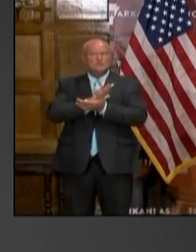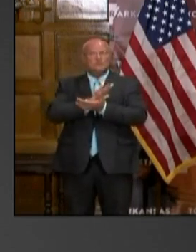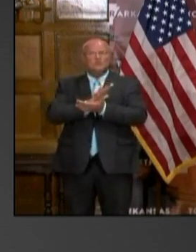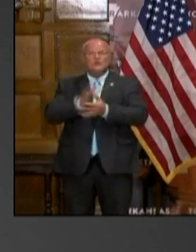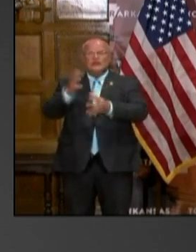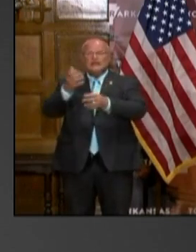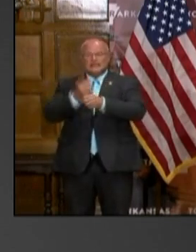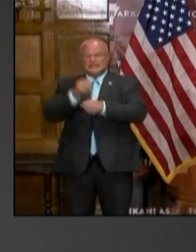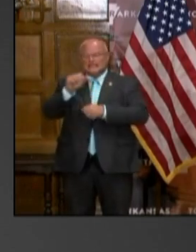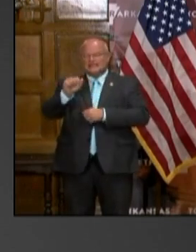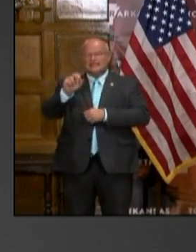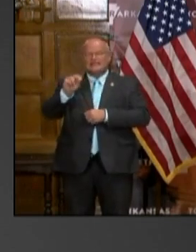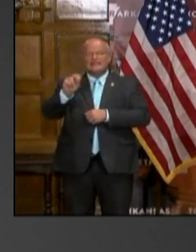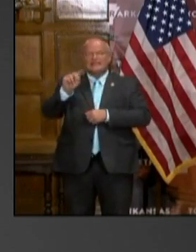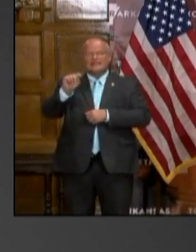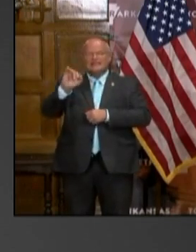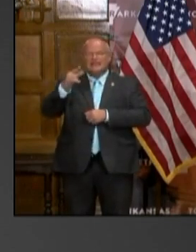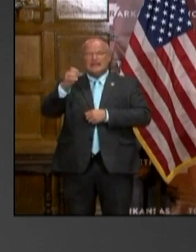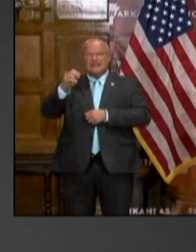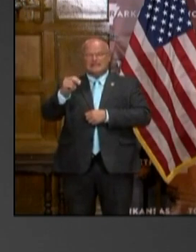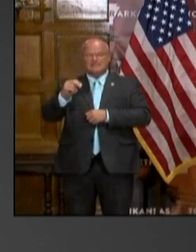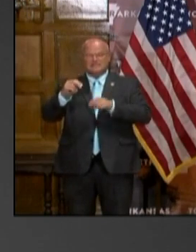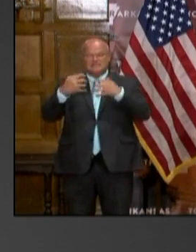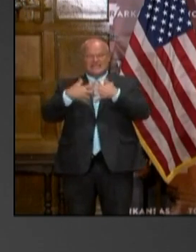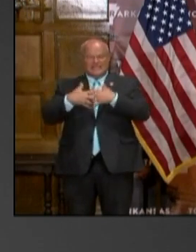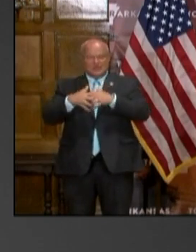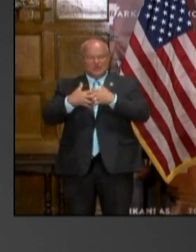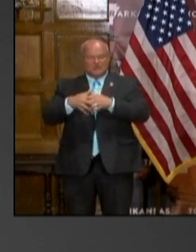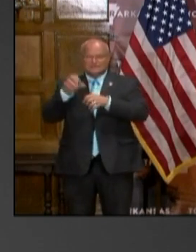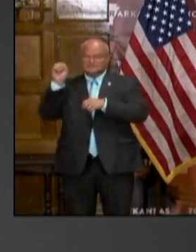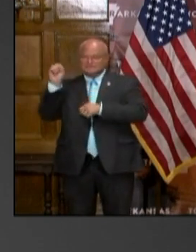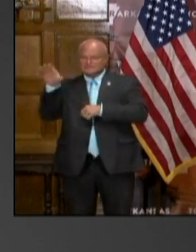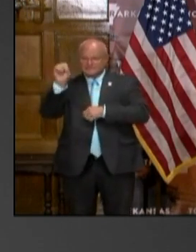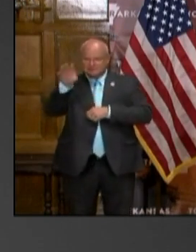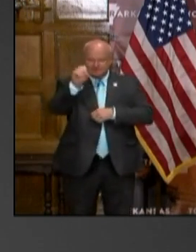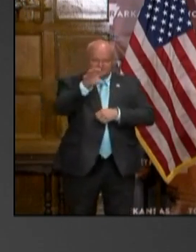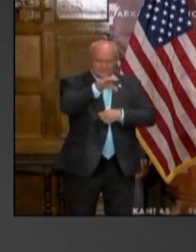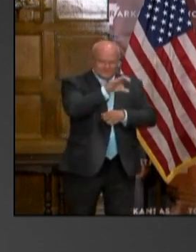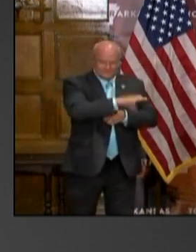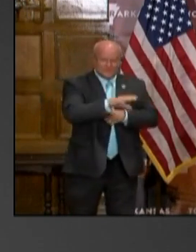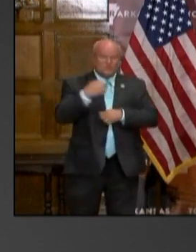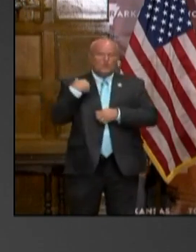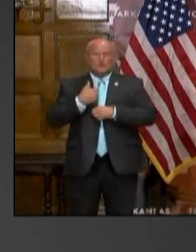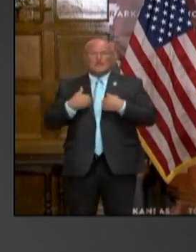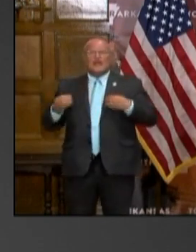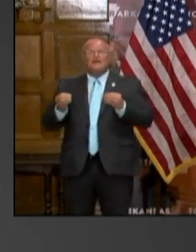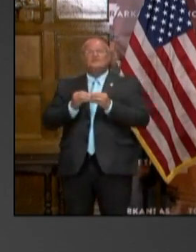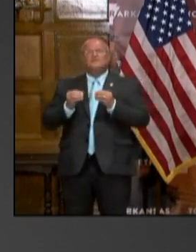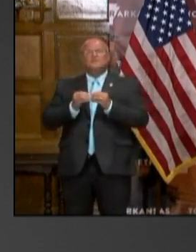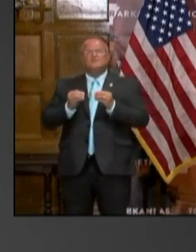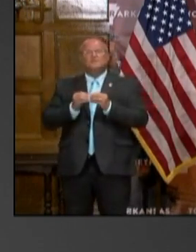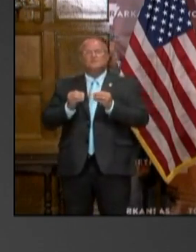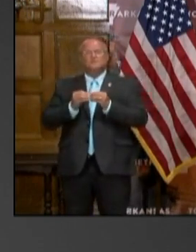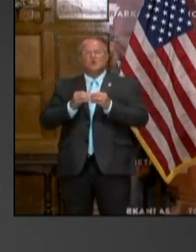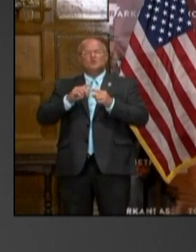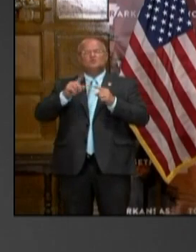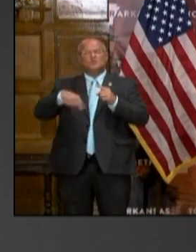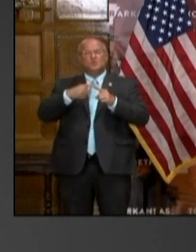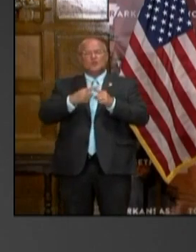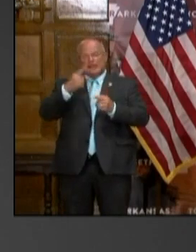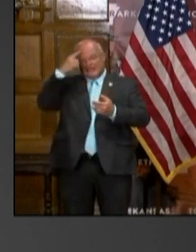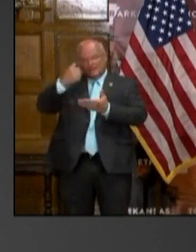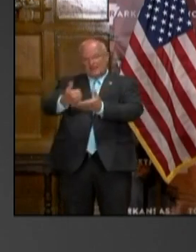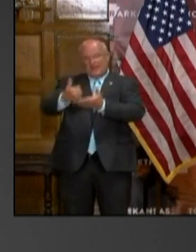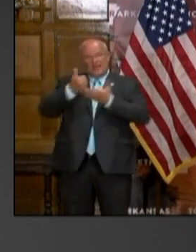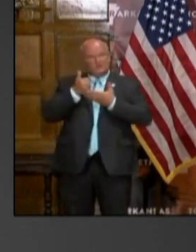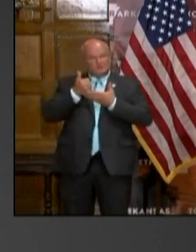get these antigen test equipment out so it's more available for a quick turnaround. I think this will be a useful tool for us.